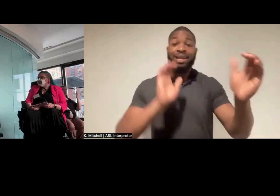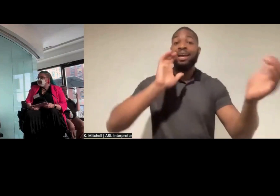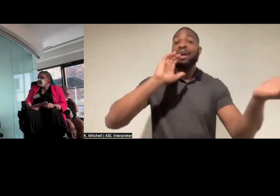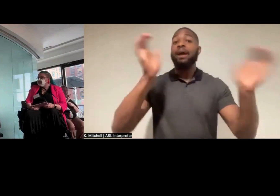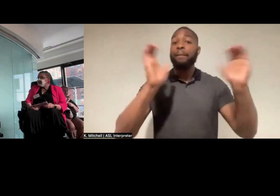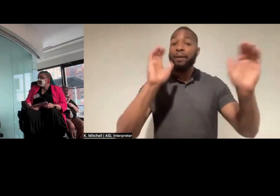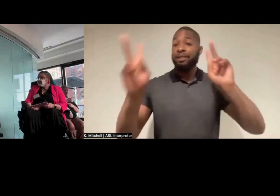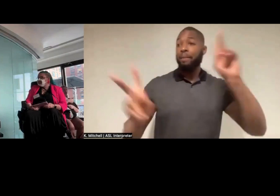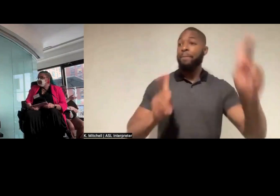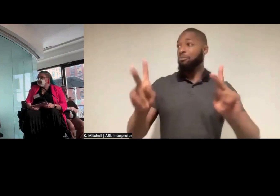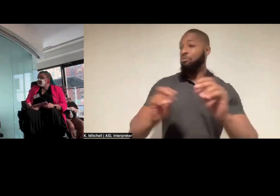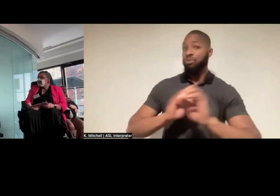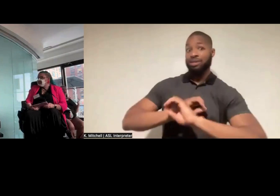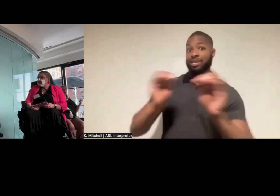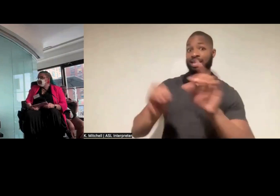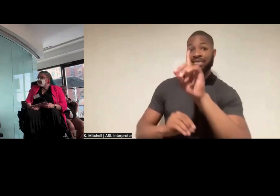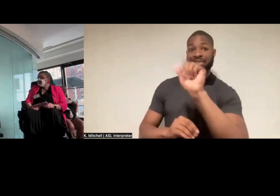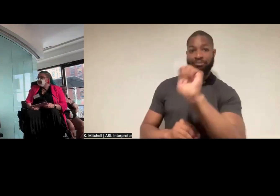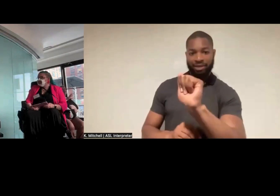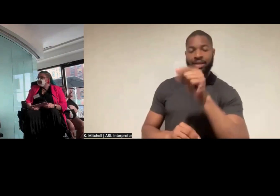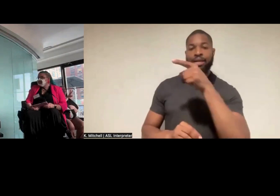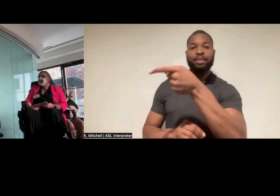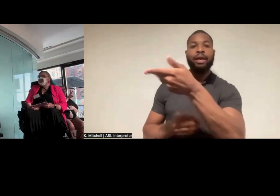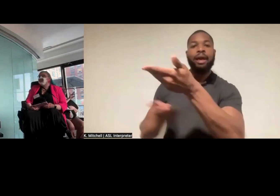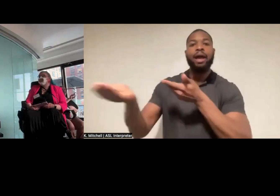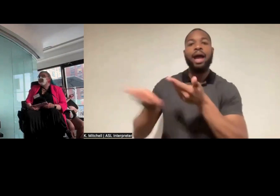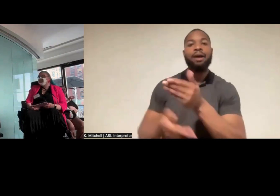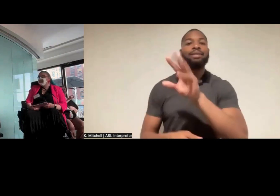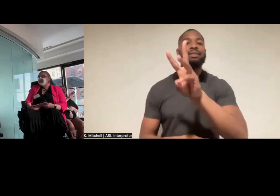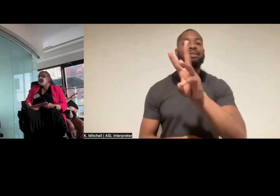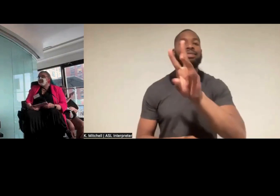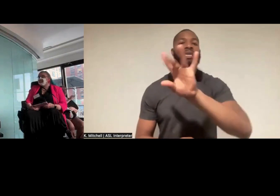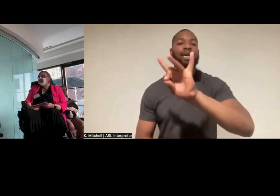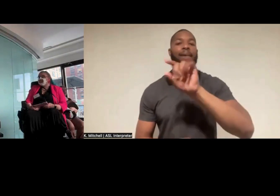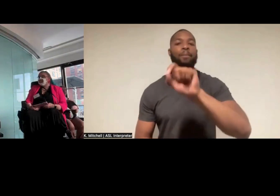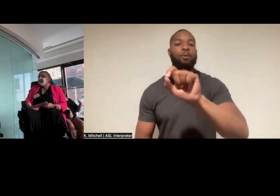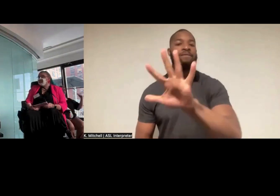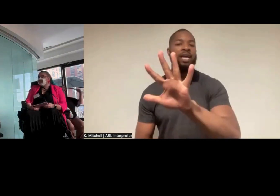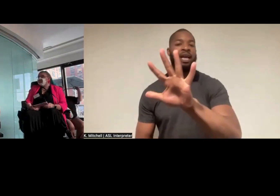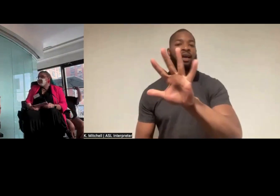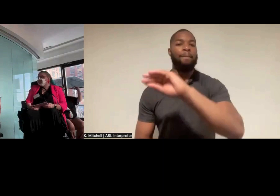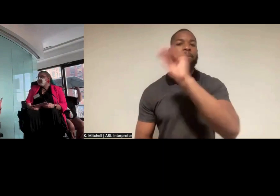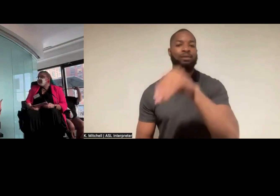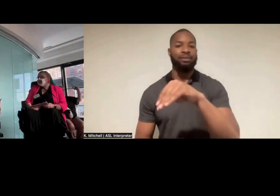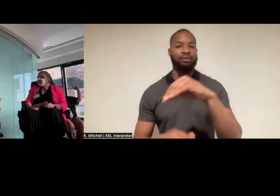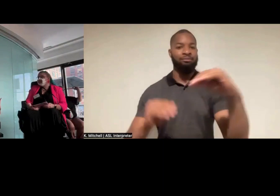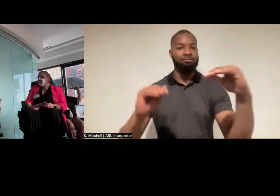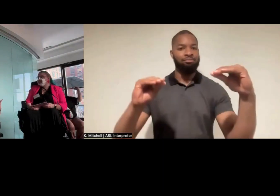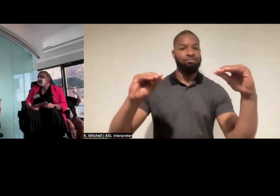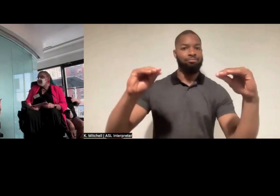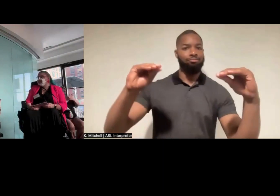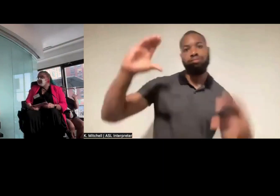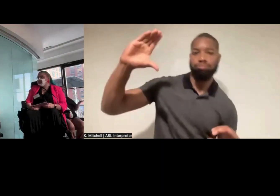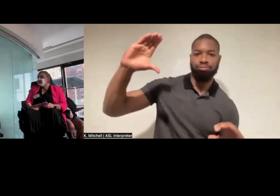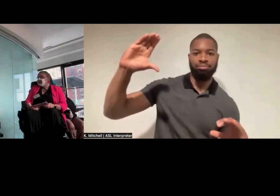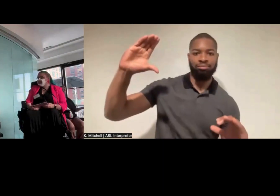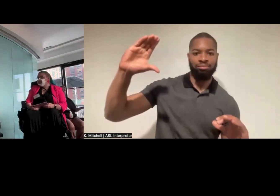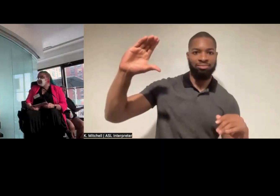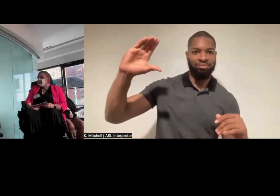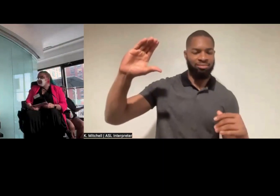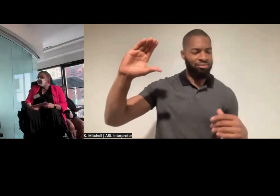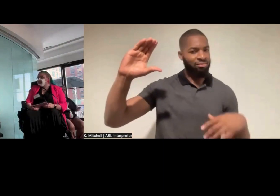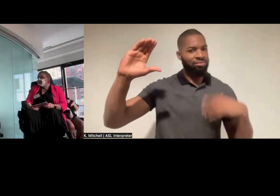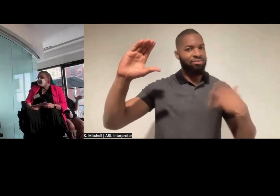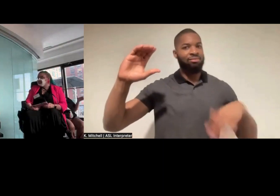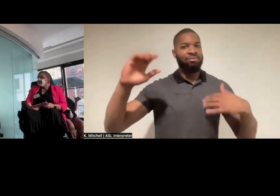being hired and employed at a rate of 68.5%. So obviously there's a huge gap here. And what can